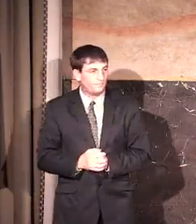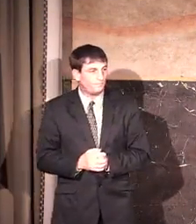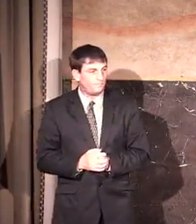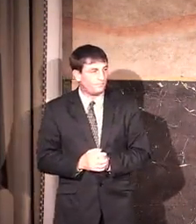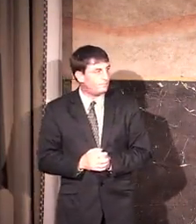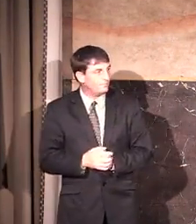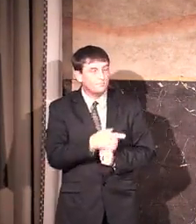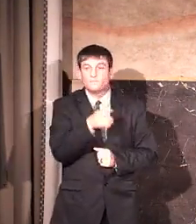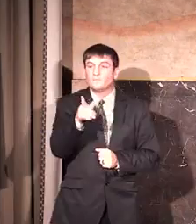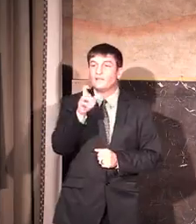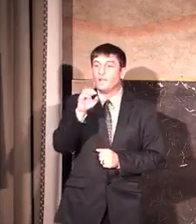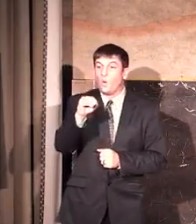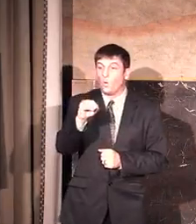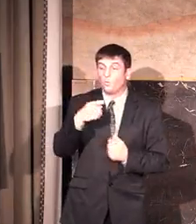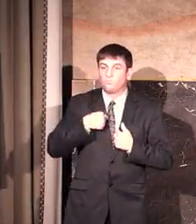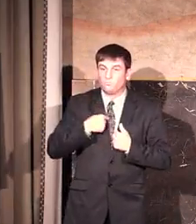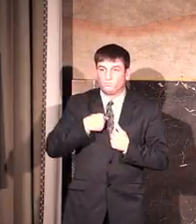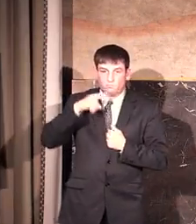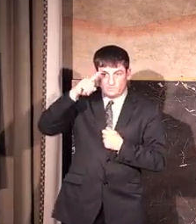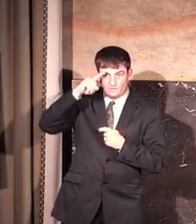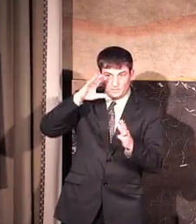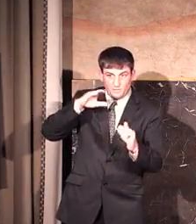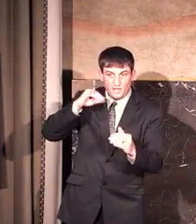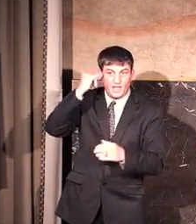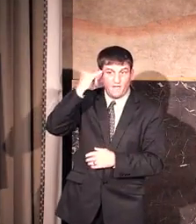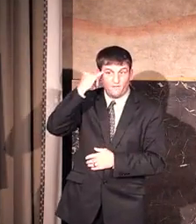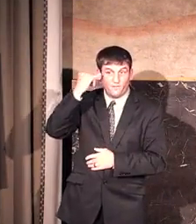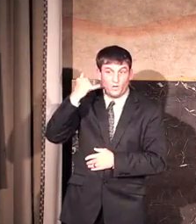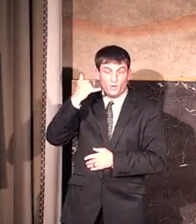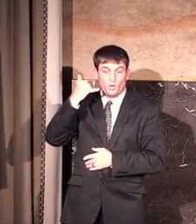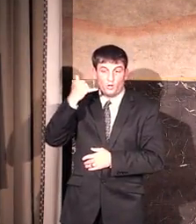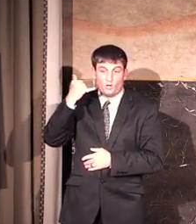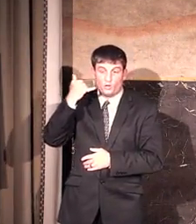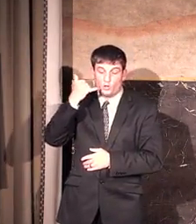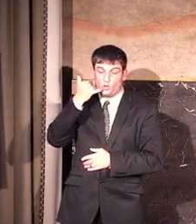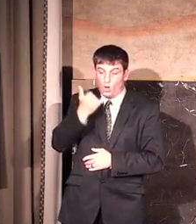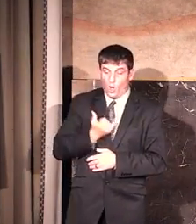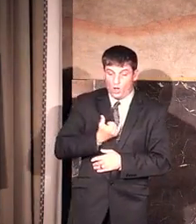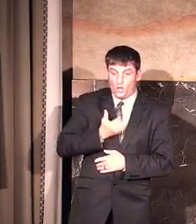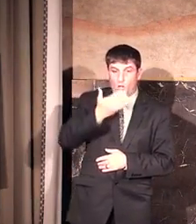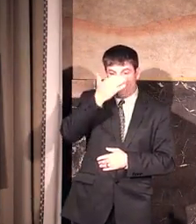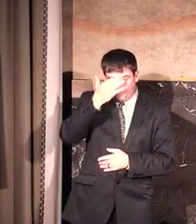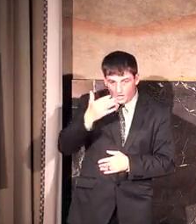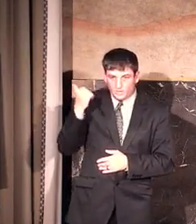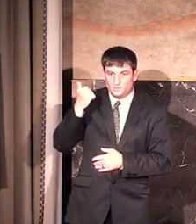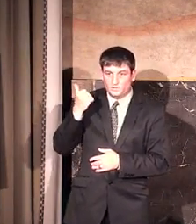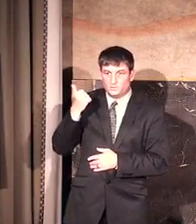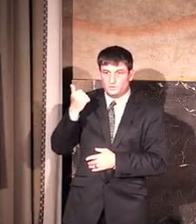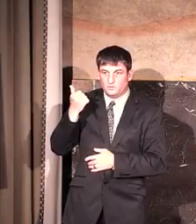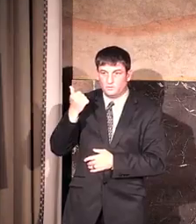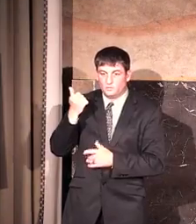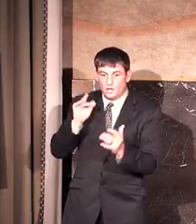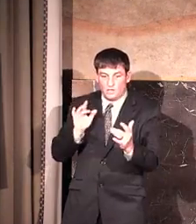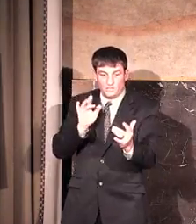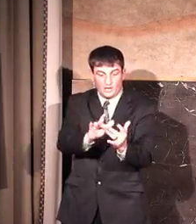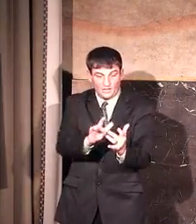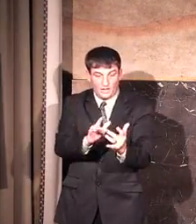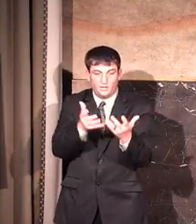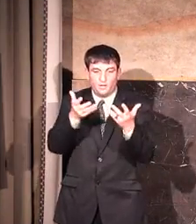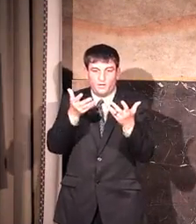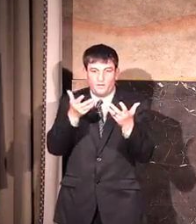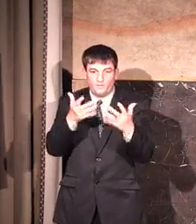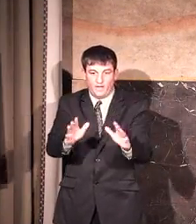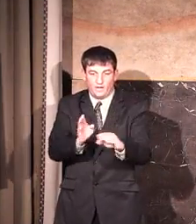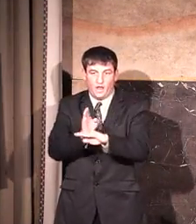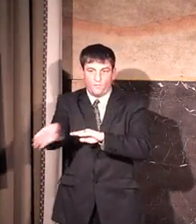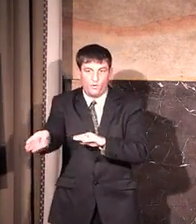So, Leo, I would expect that if that call comes, it'll be because the contact happened at the business. So maybe you